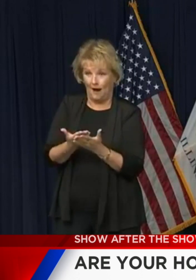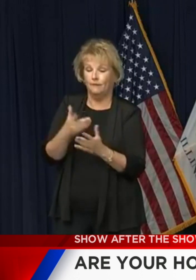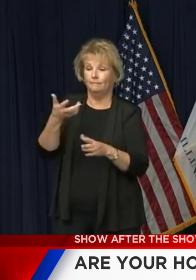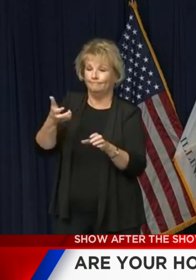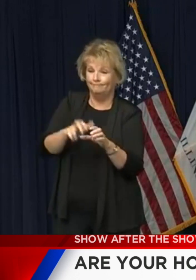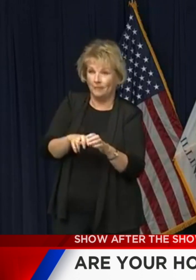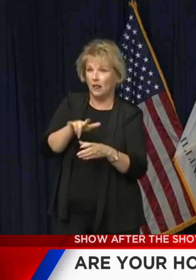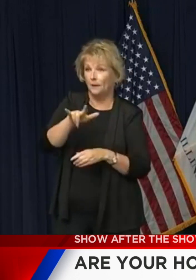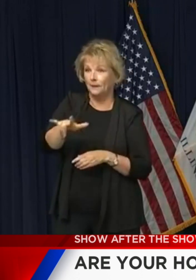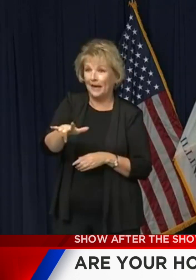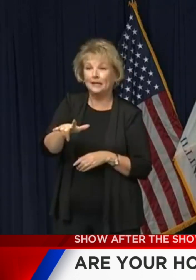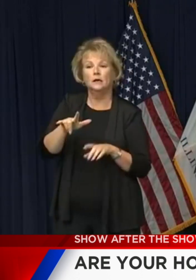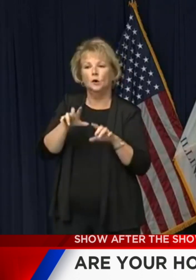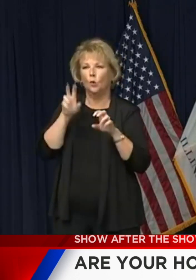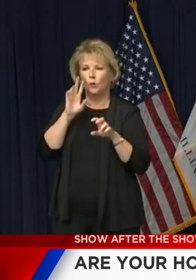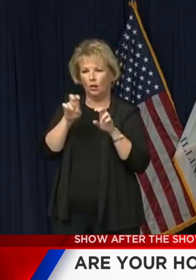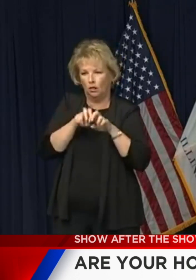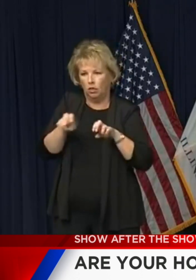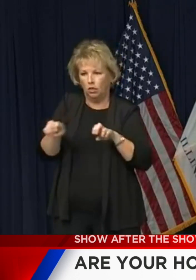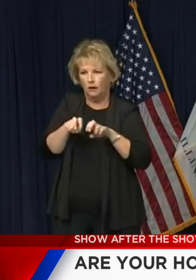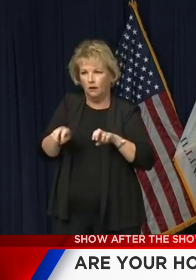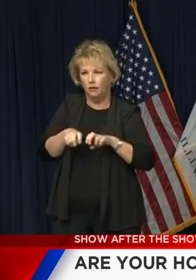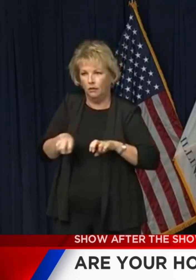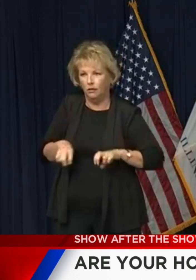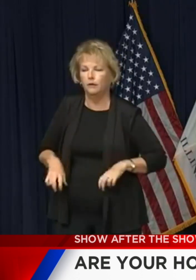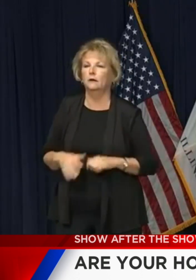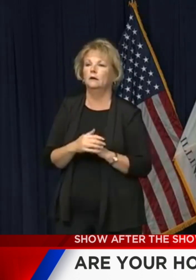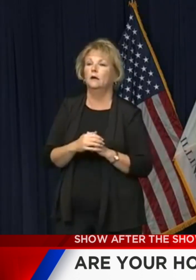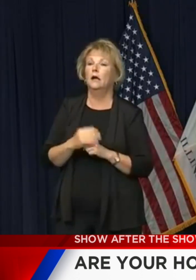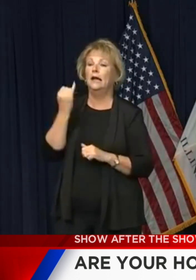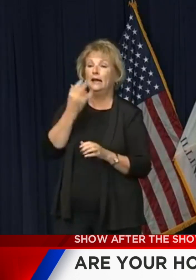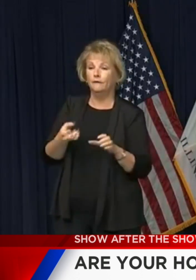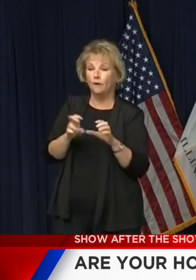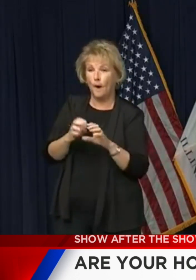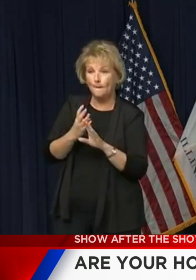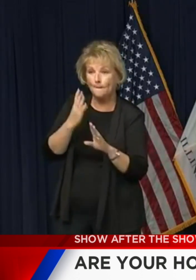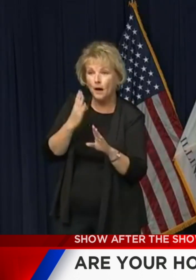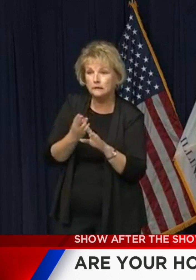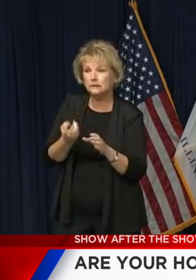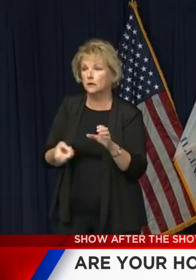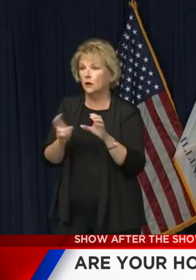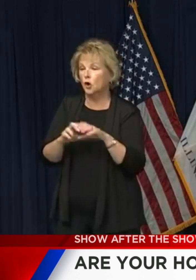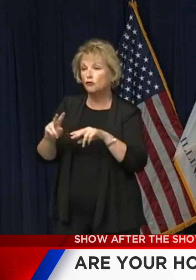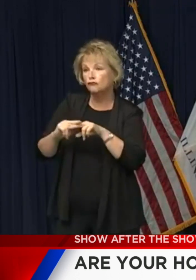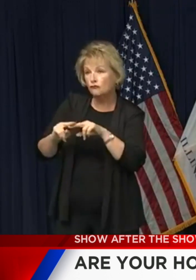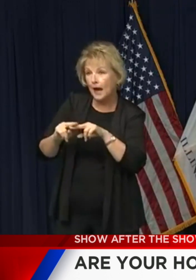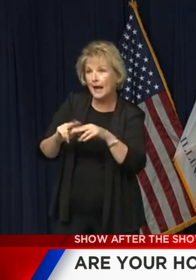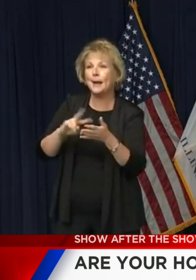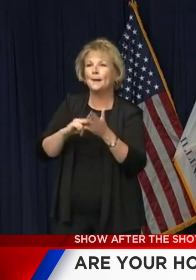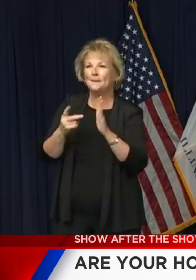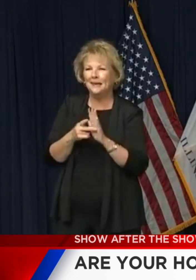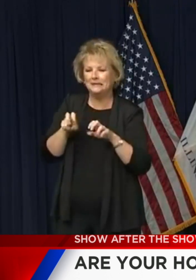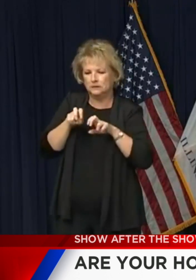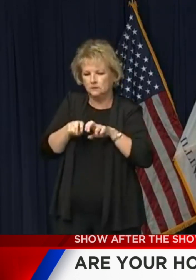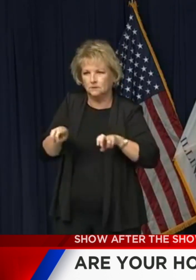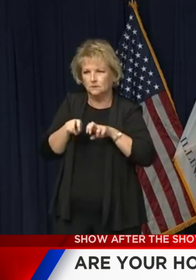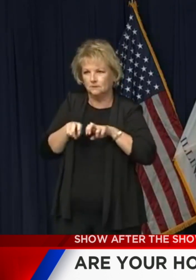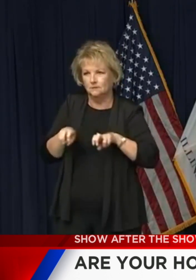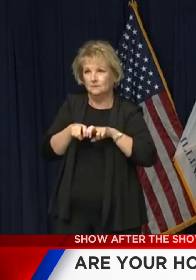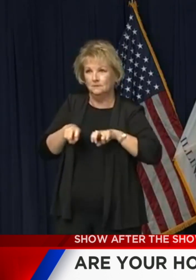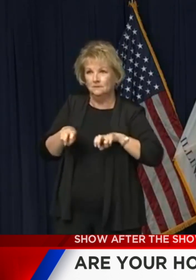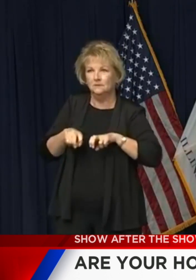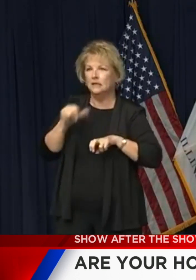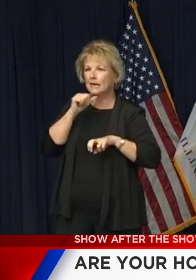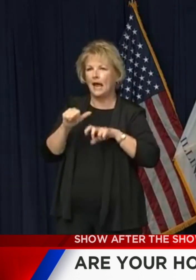plane. Traveling on buses, traveling on trains, that can also involve sitting within 6 feet